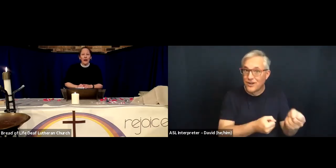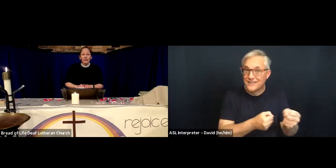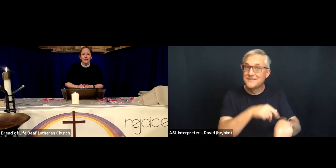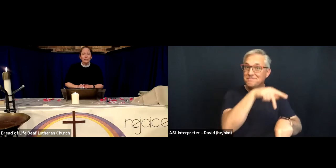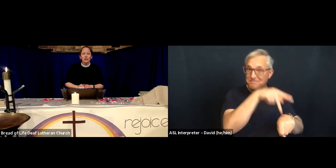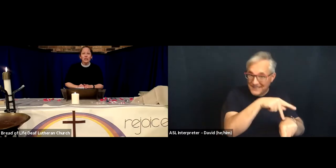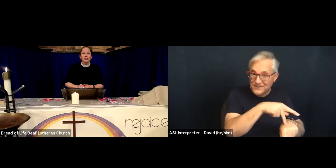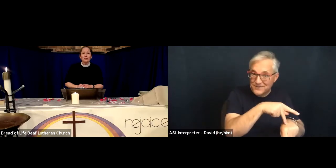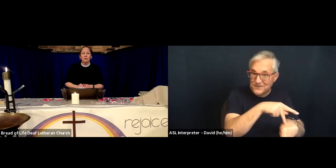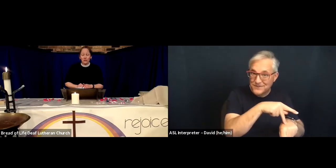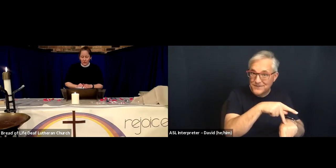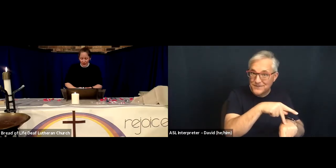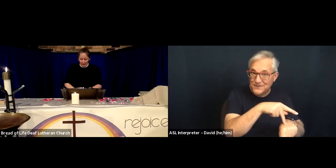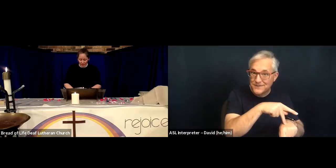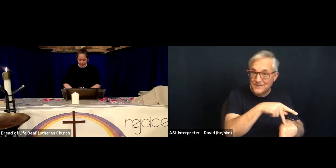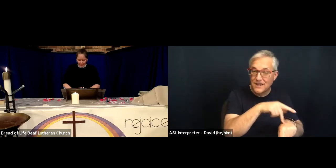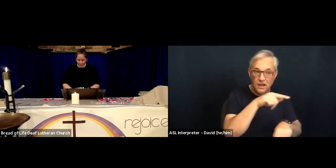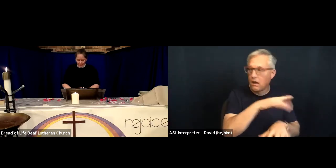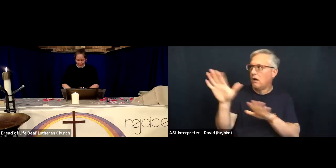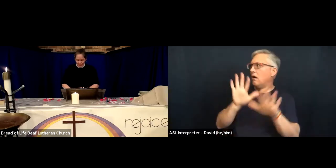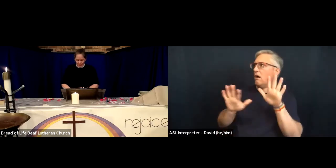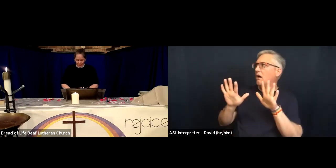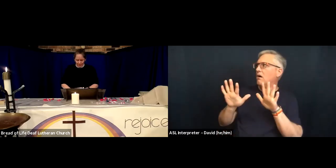And that changes Peter's life.